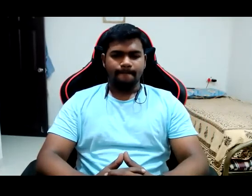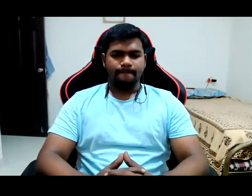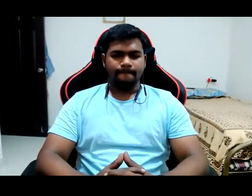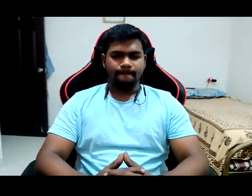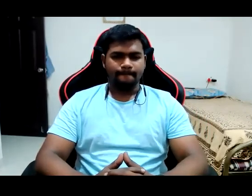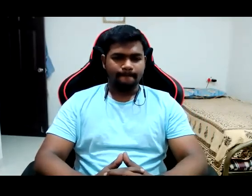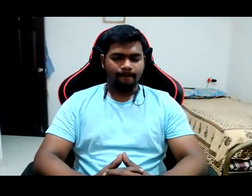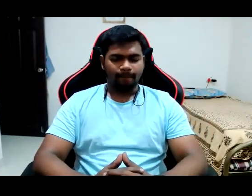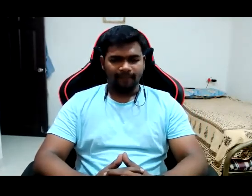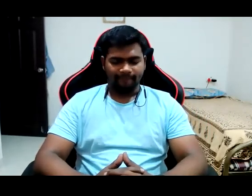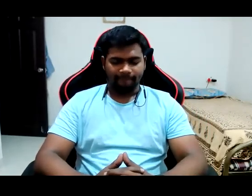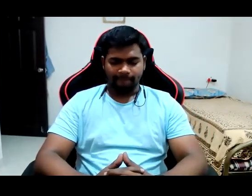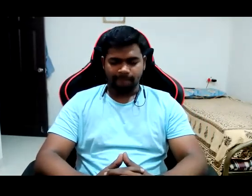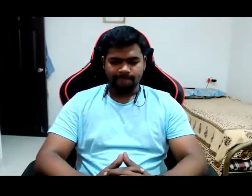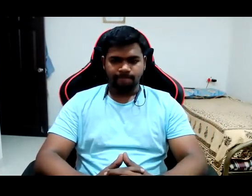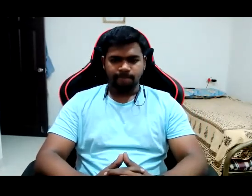Anything else, anyone?